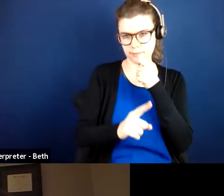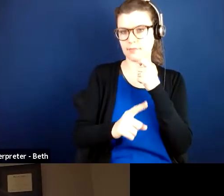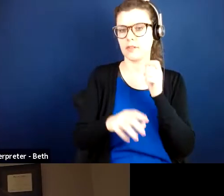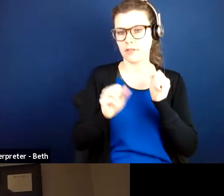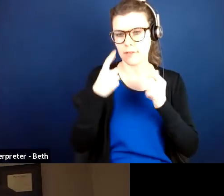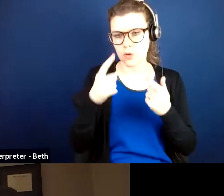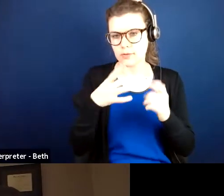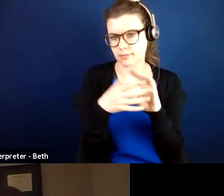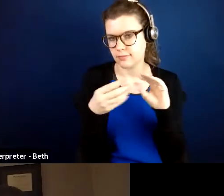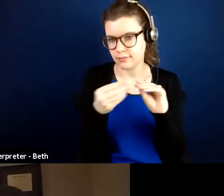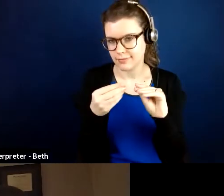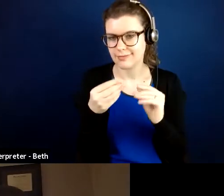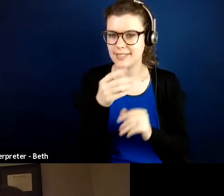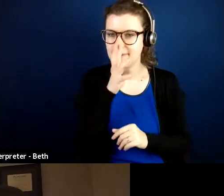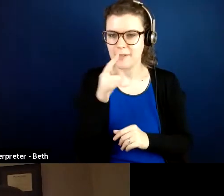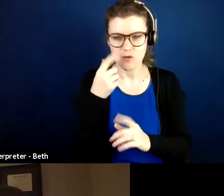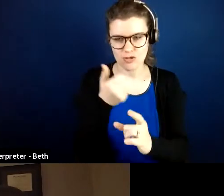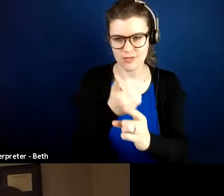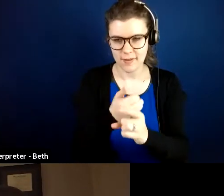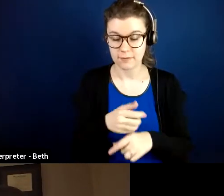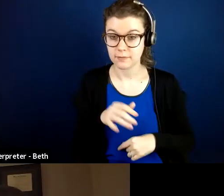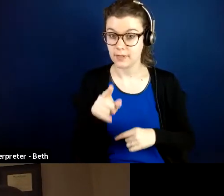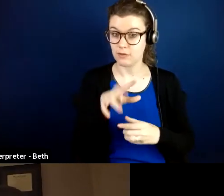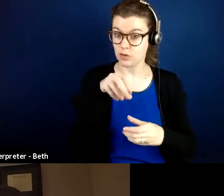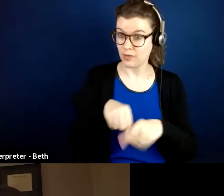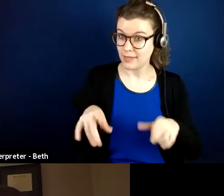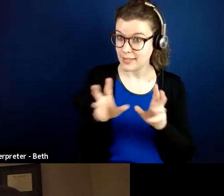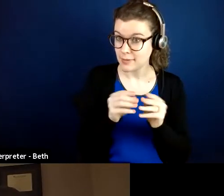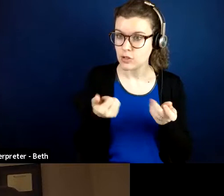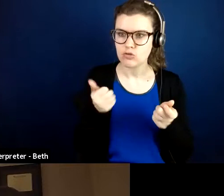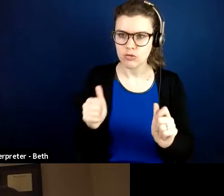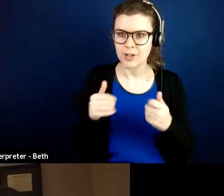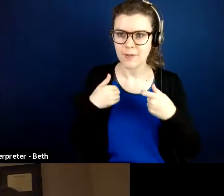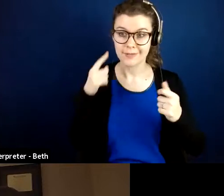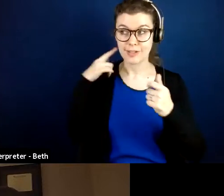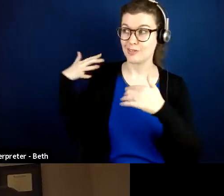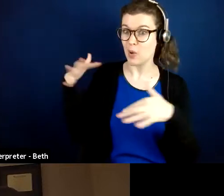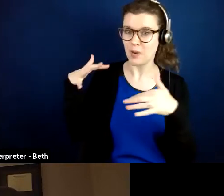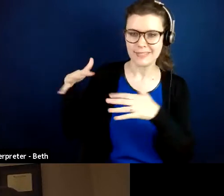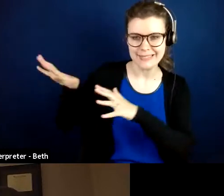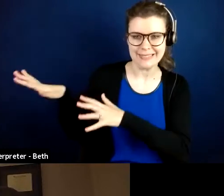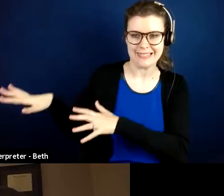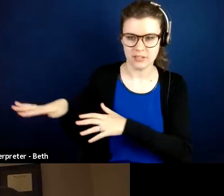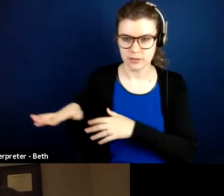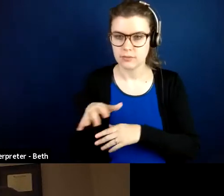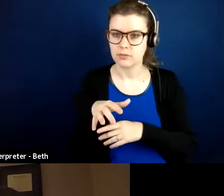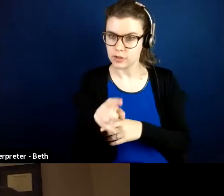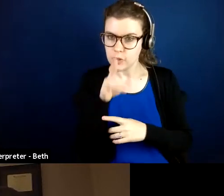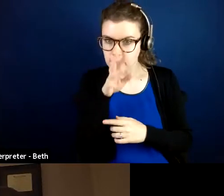today, please keep all background noise down as much as possible to allow us to hear you